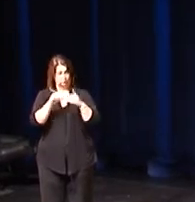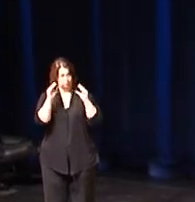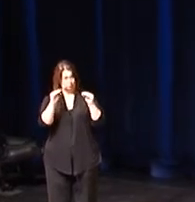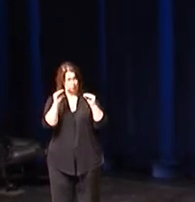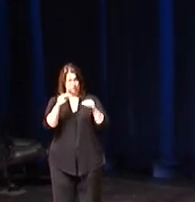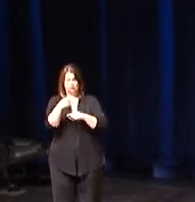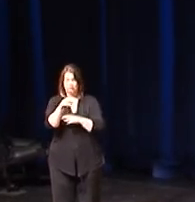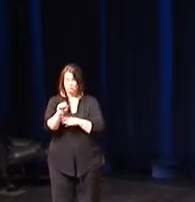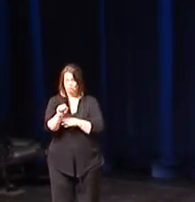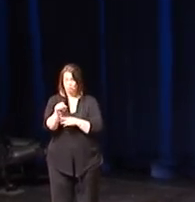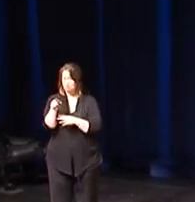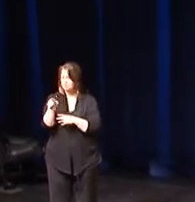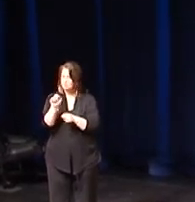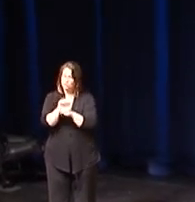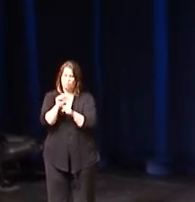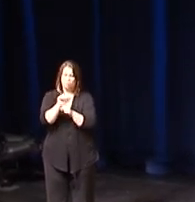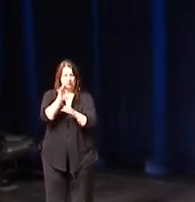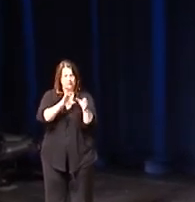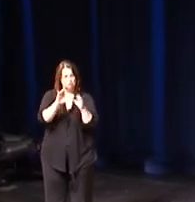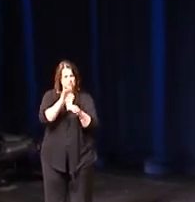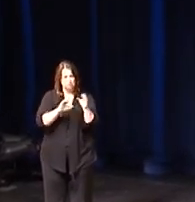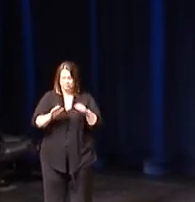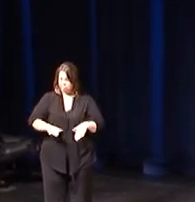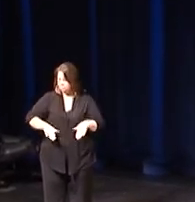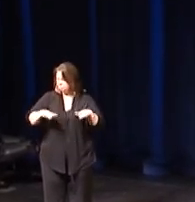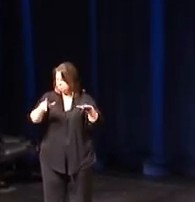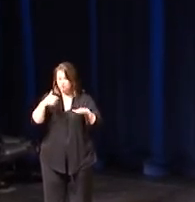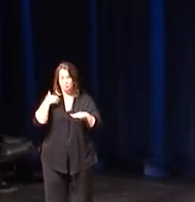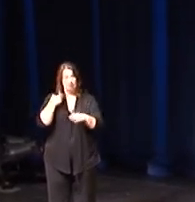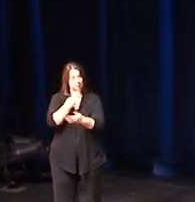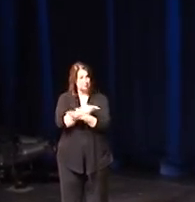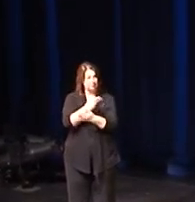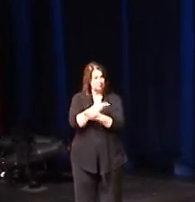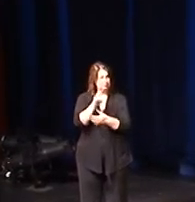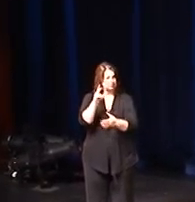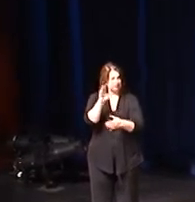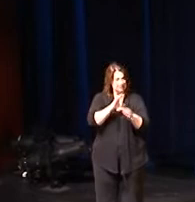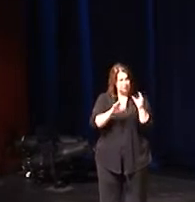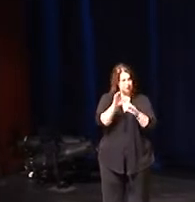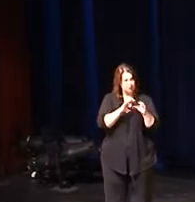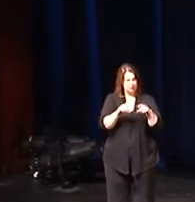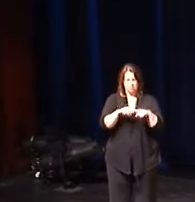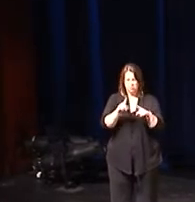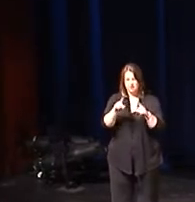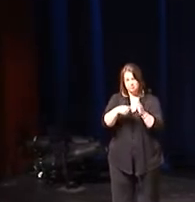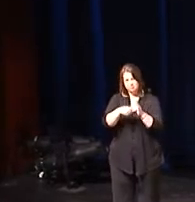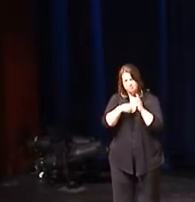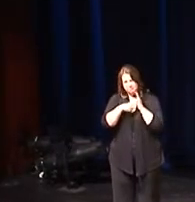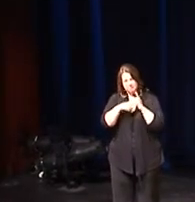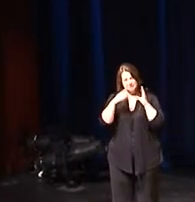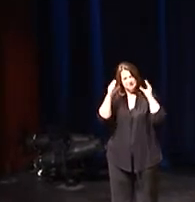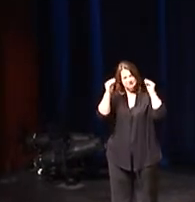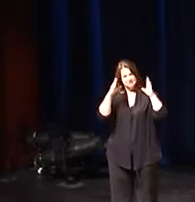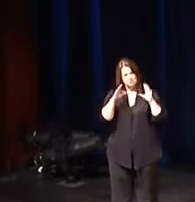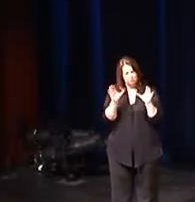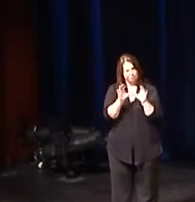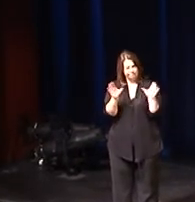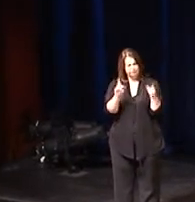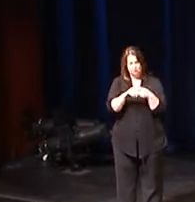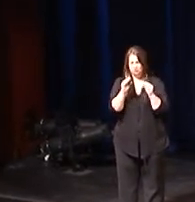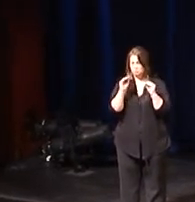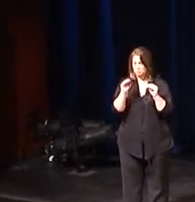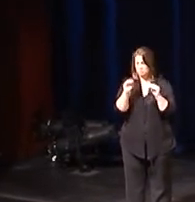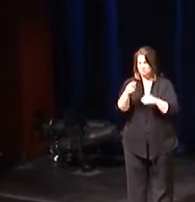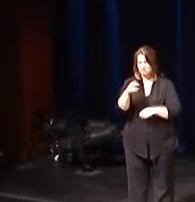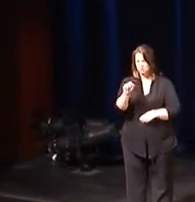chemistry, let's say you've worked in chemistry all your life, you've got a master's in chemistry, that you have to have a teaching certificate to teach high school chemistry. I think that's just ridiculous. Maybe